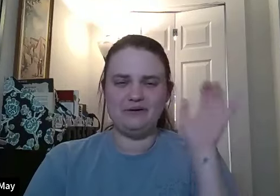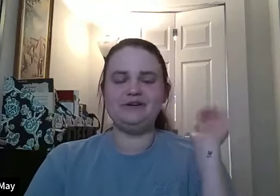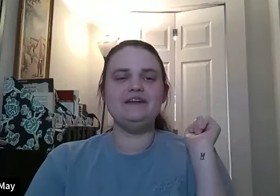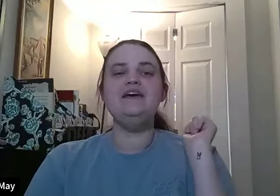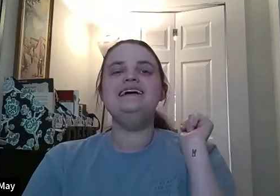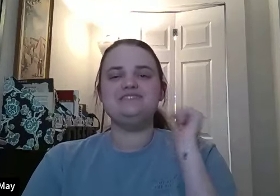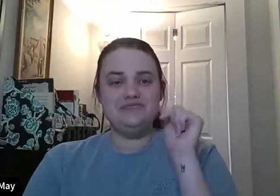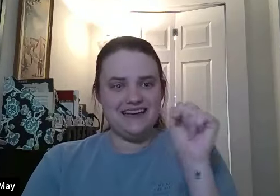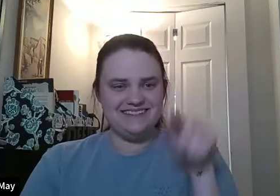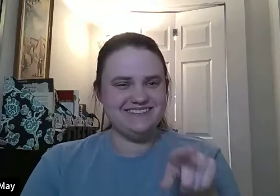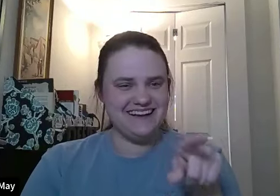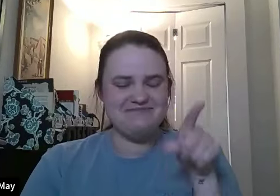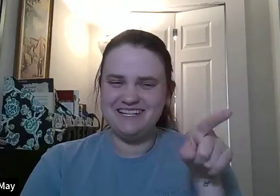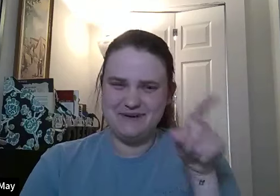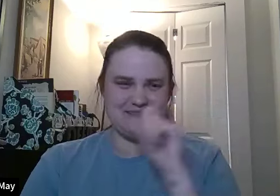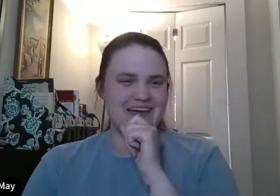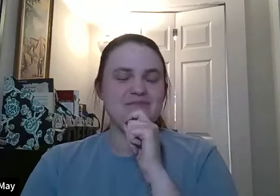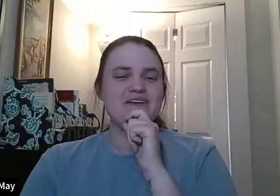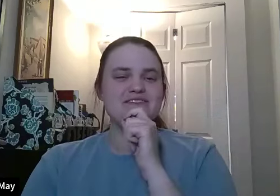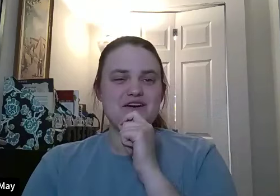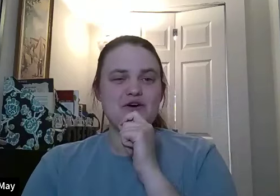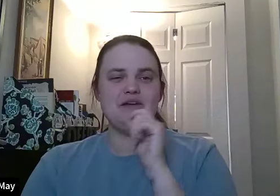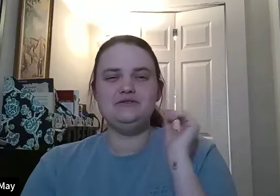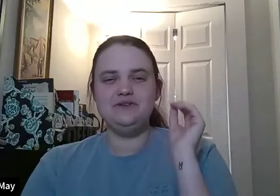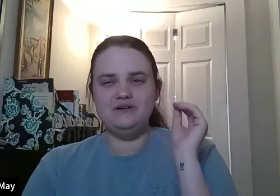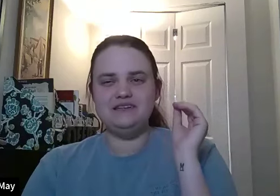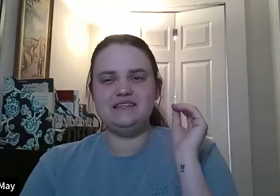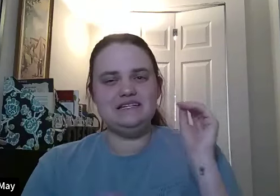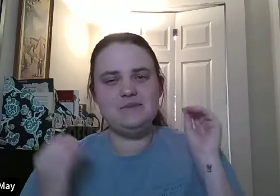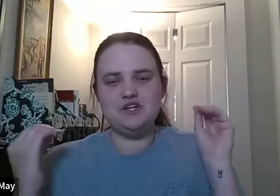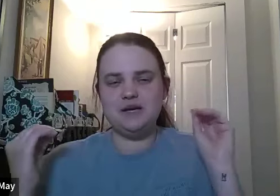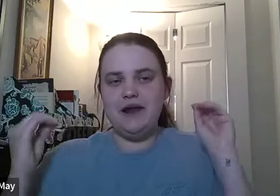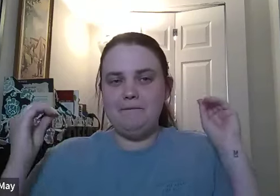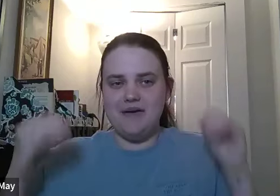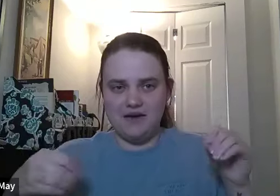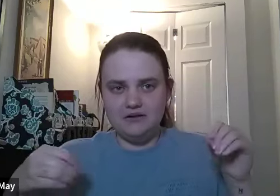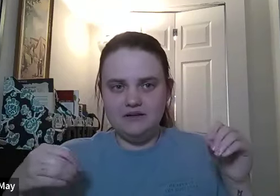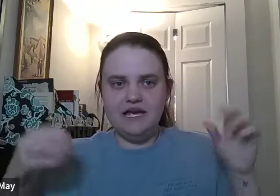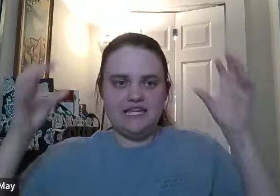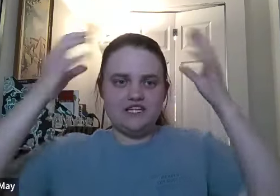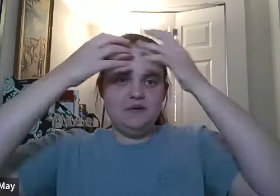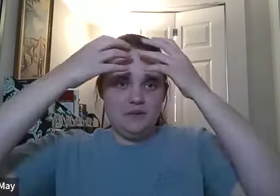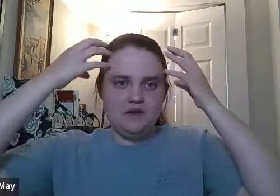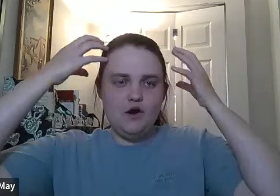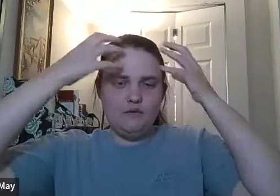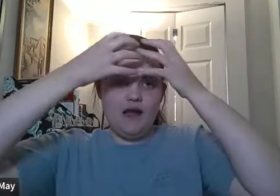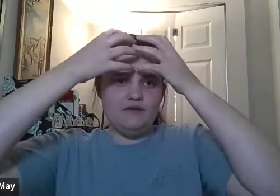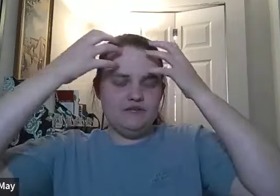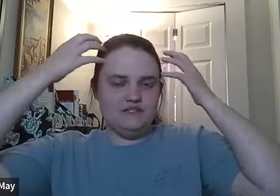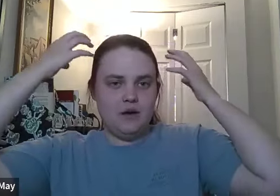earlier in. So yes, you're right. I'm glad you picked on that. So you'll notice anytime we're talking about a male, it's gonna be up here around the top